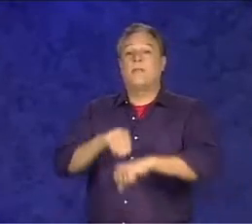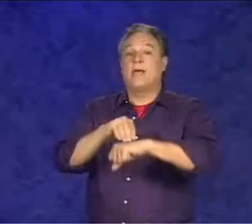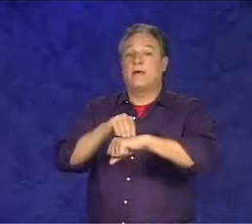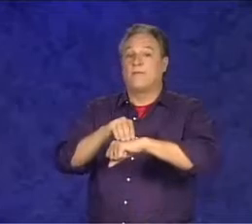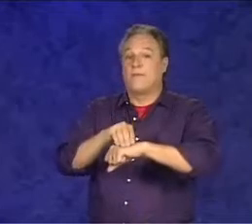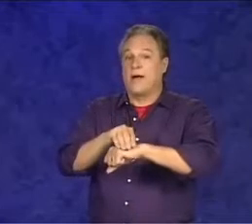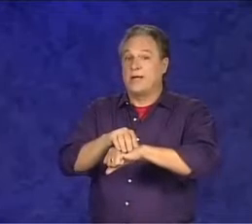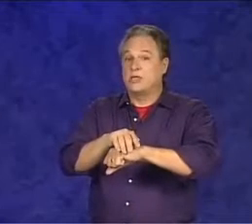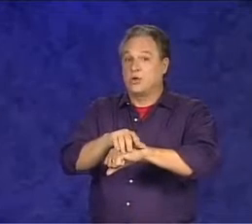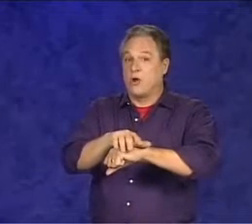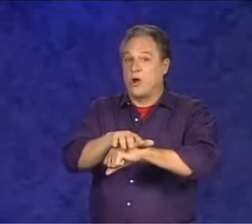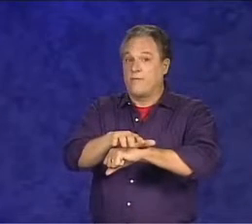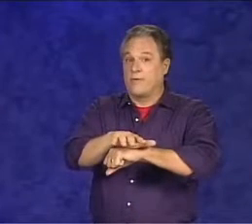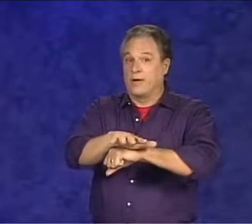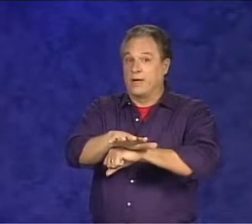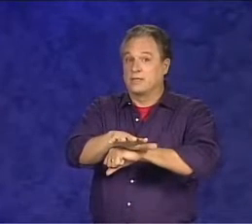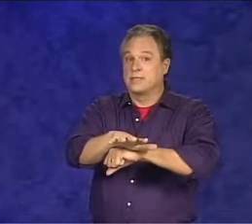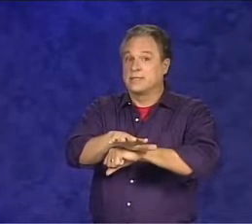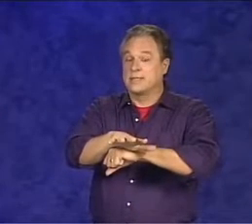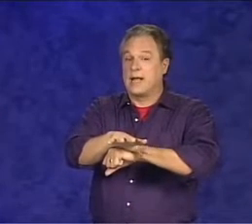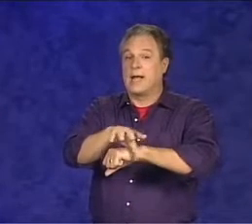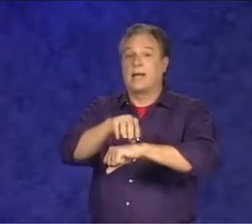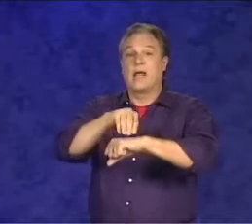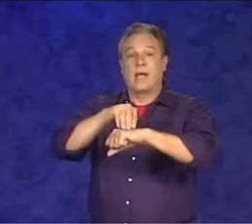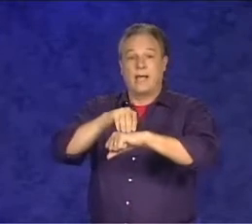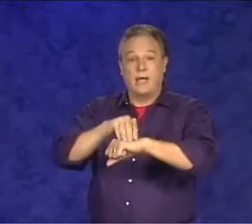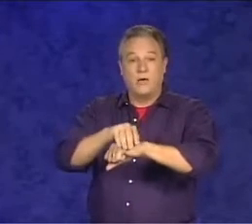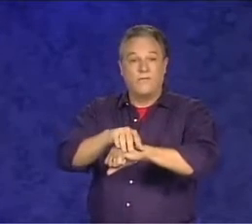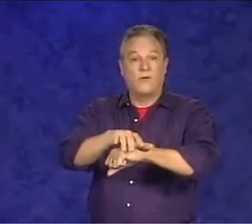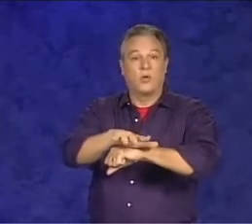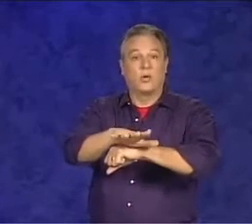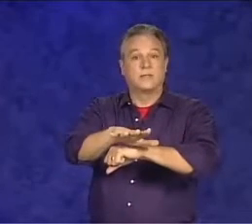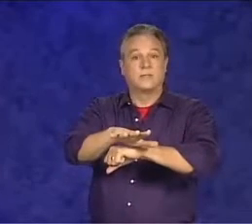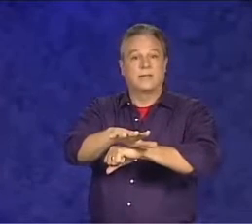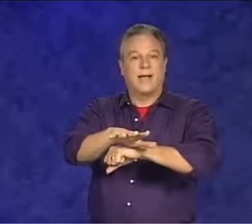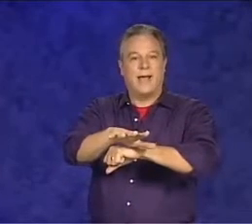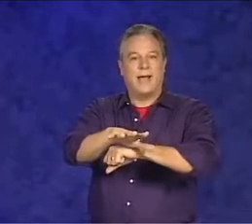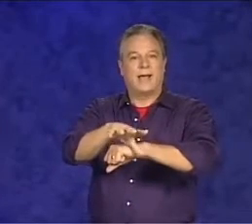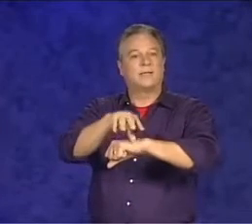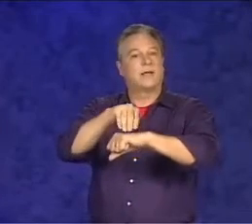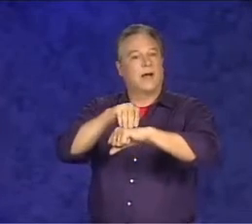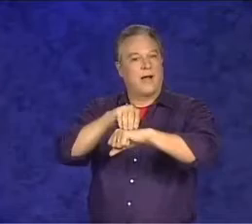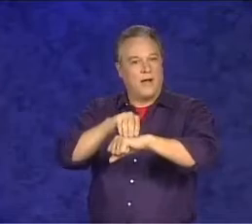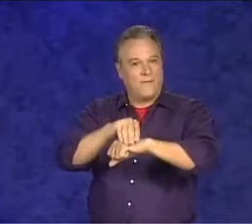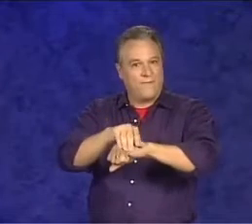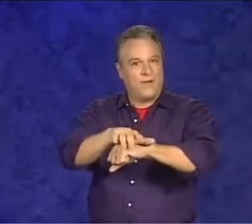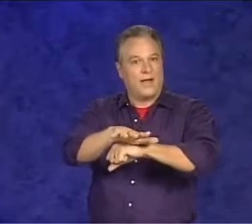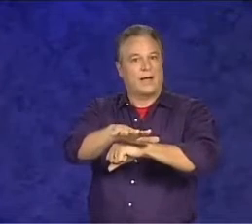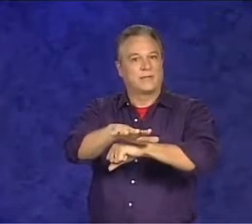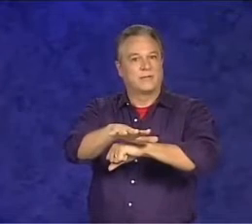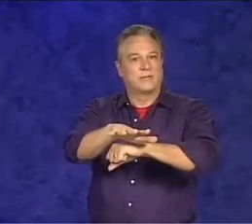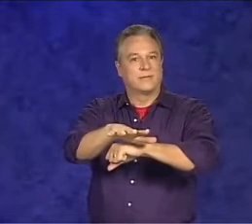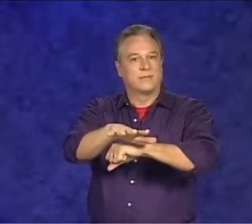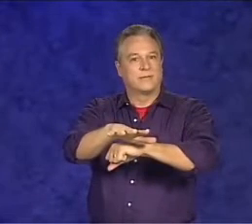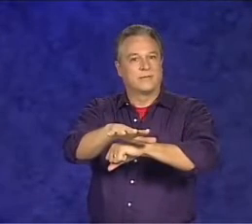the advice you're offering to sign influence and effect.